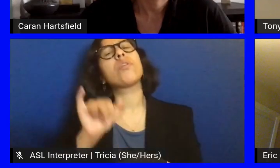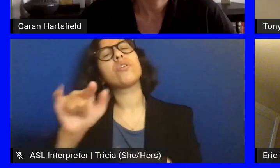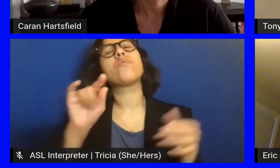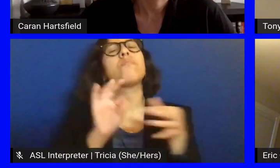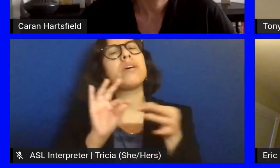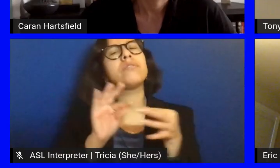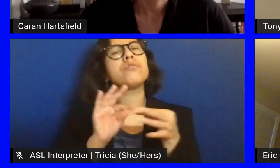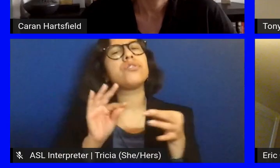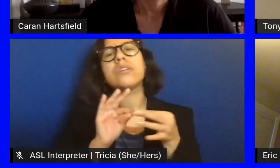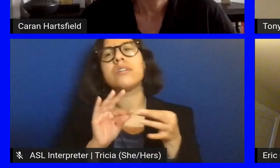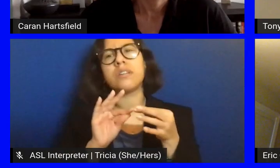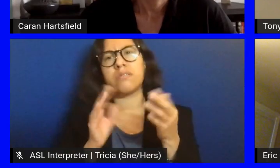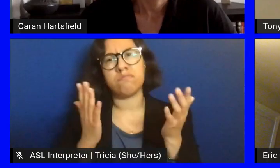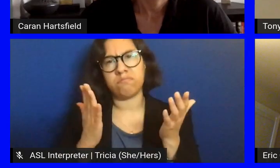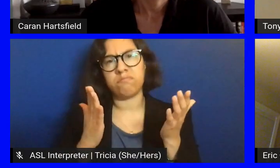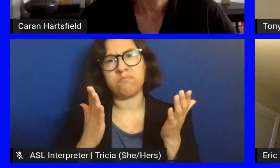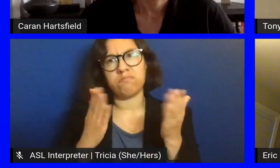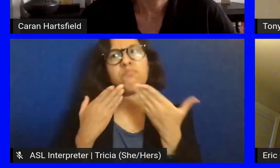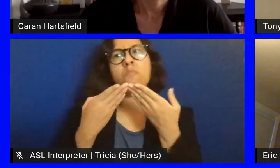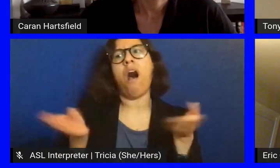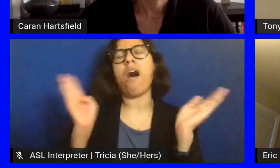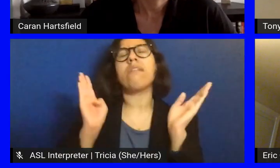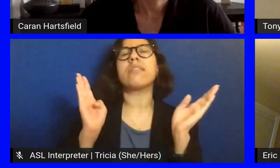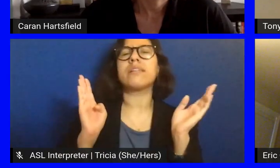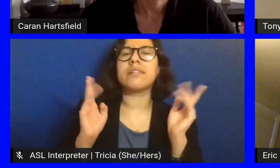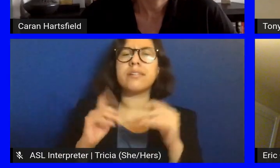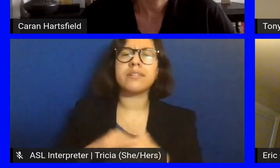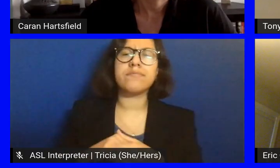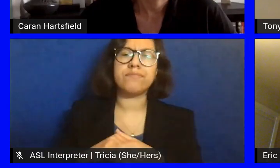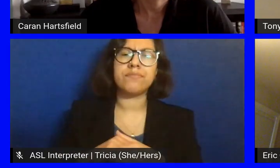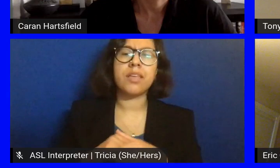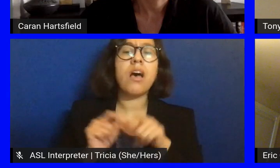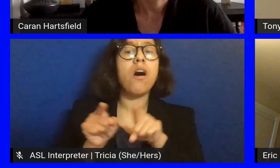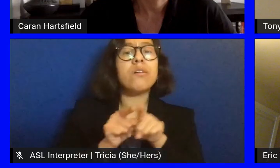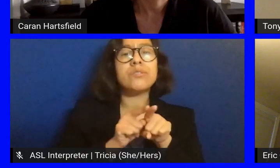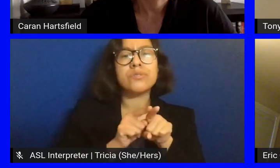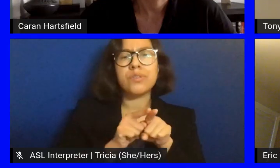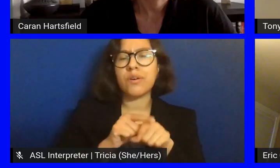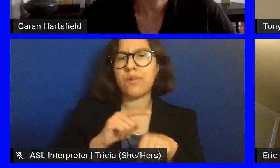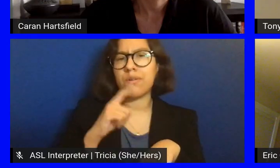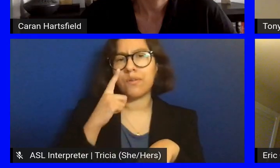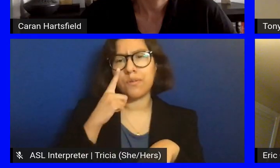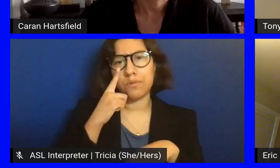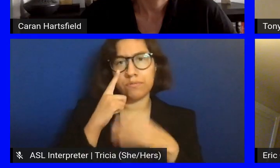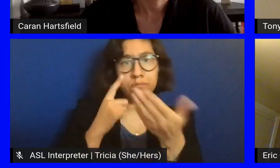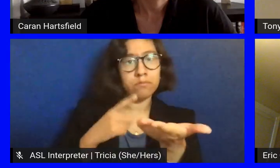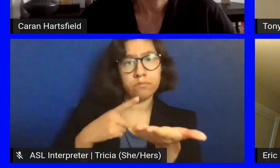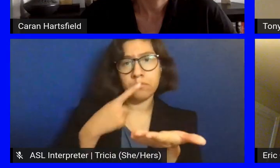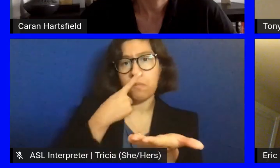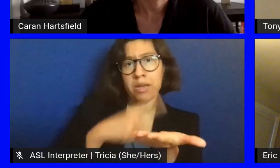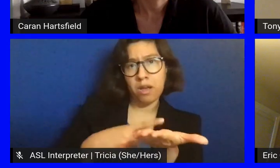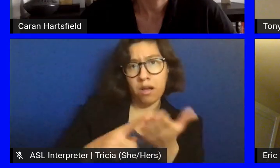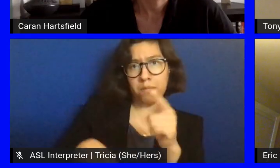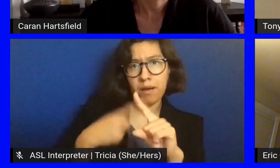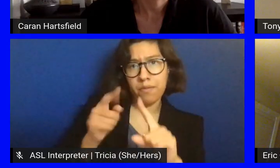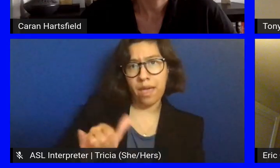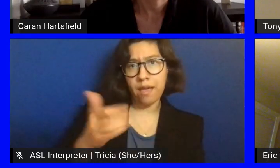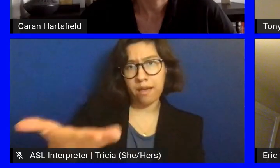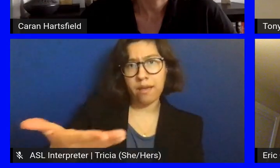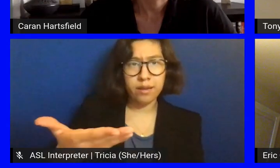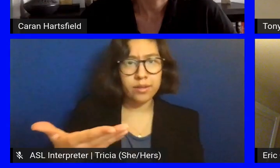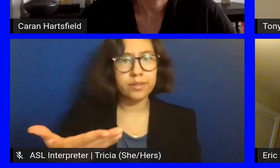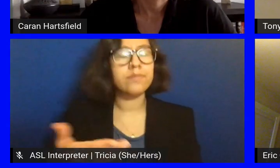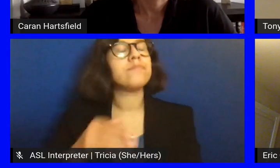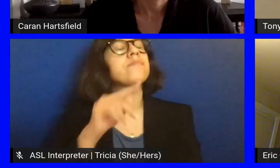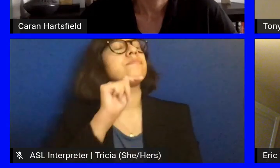broadly, mm-hmm. and especially around in Sidai. I don't know if you could you talk a little bit about. Yeah, I think because